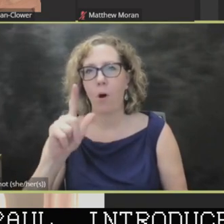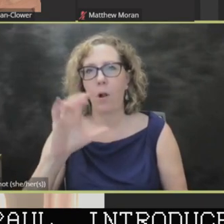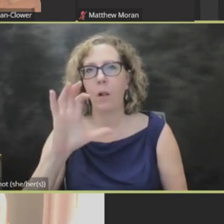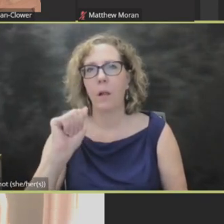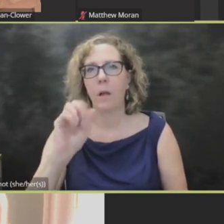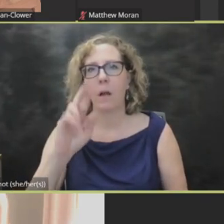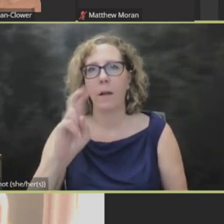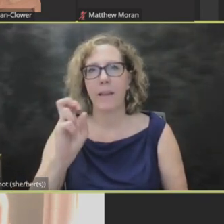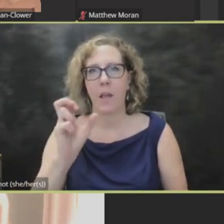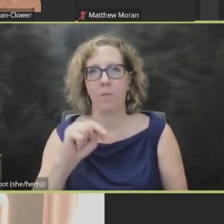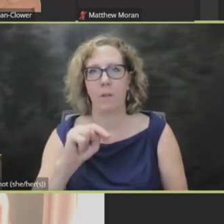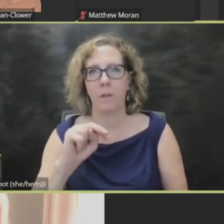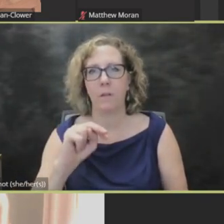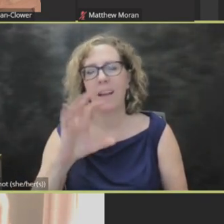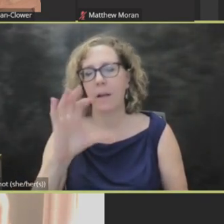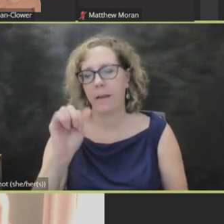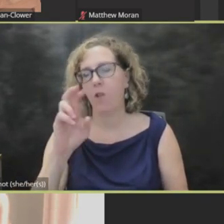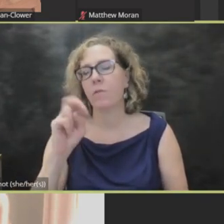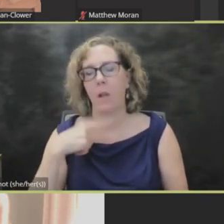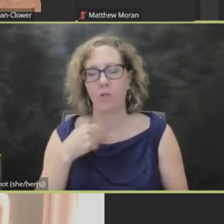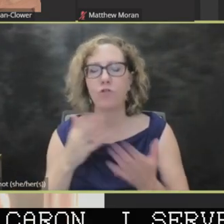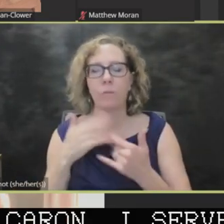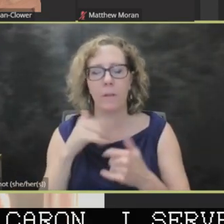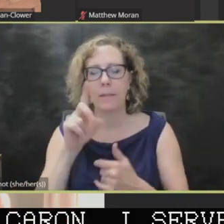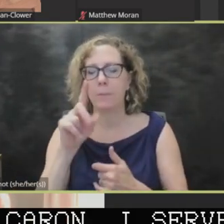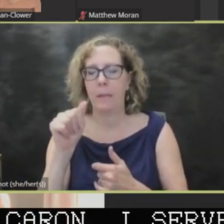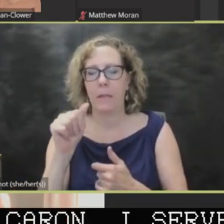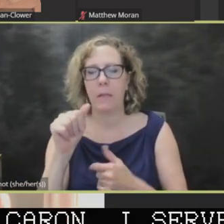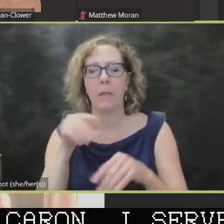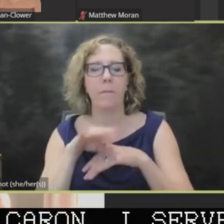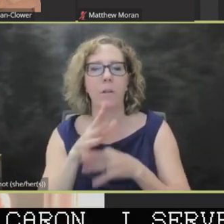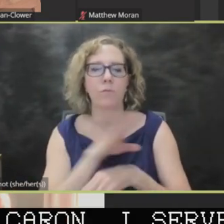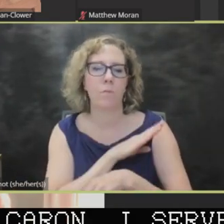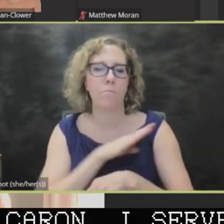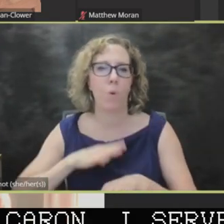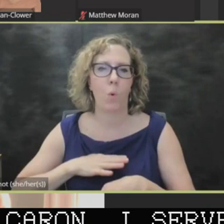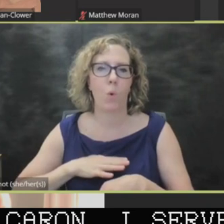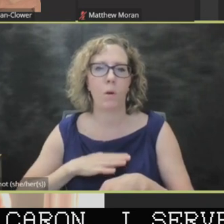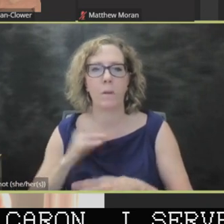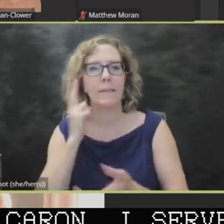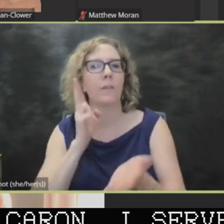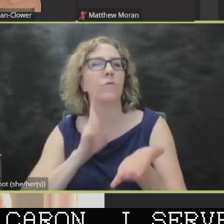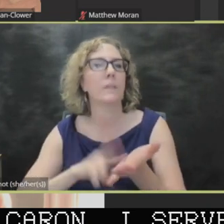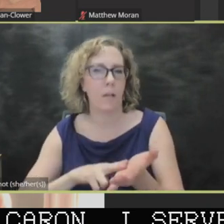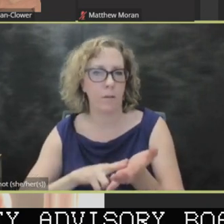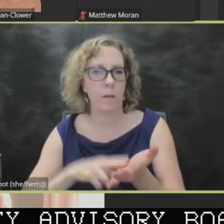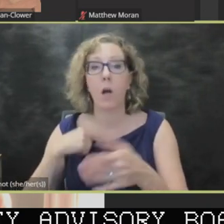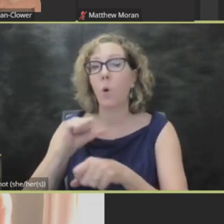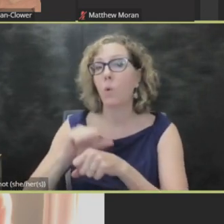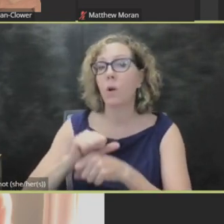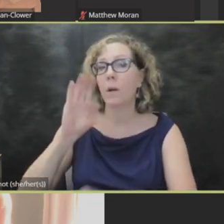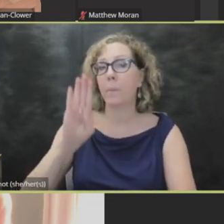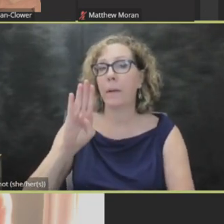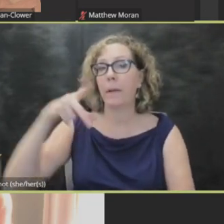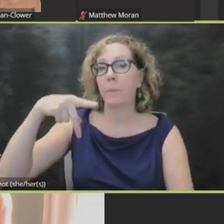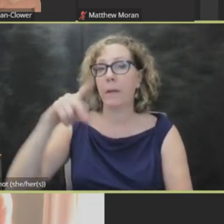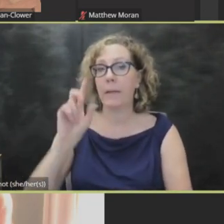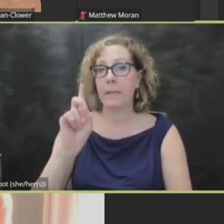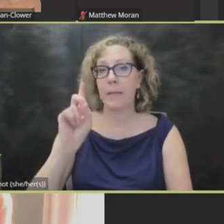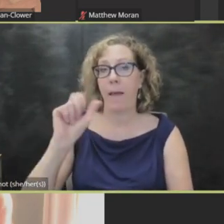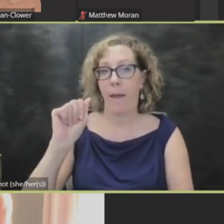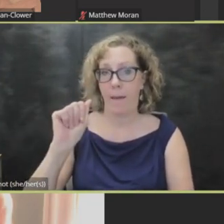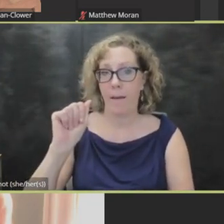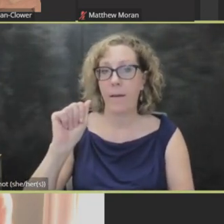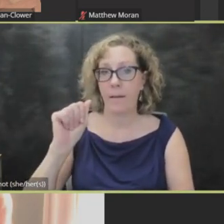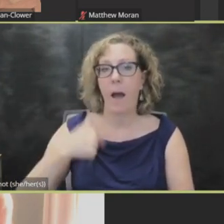the Disability Advisory Board Secretary. I work at the BPDA and am a